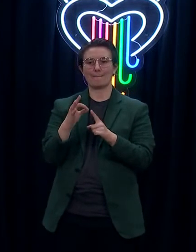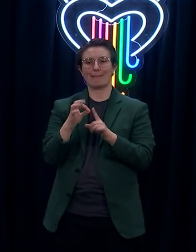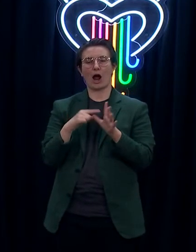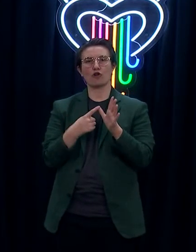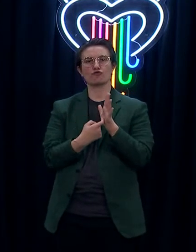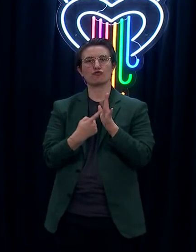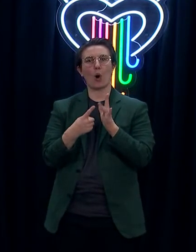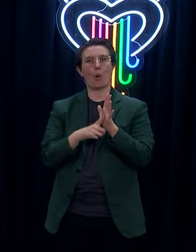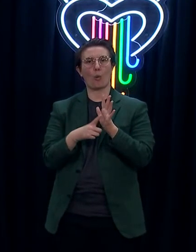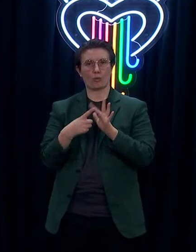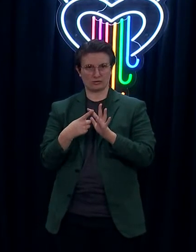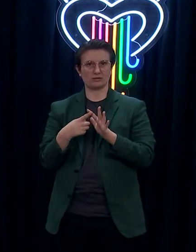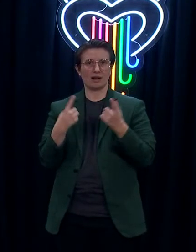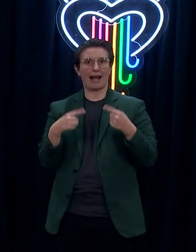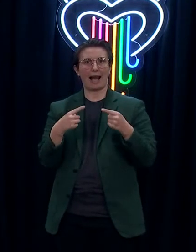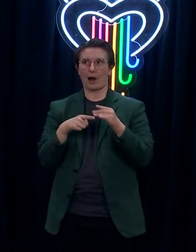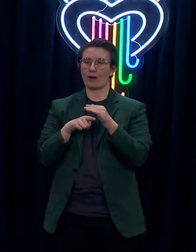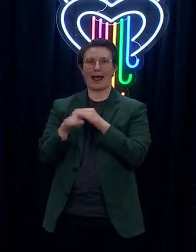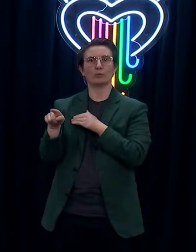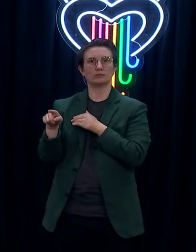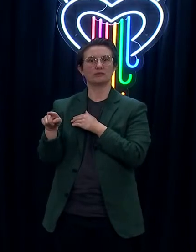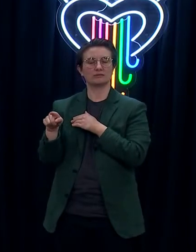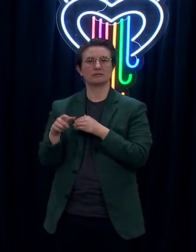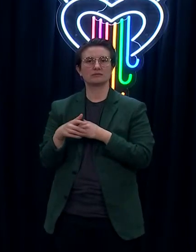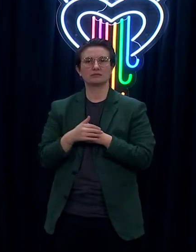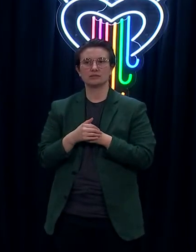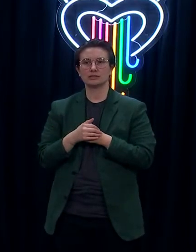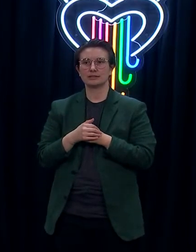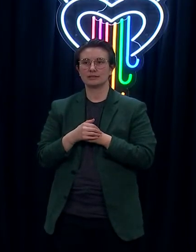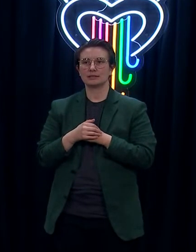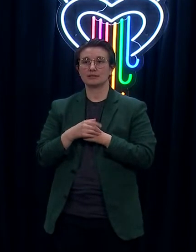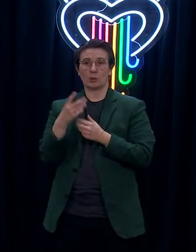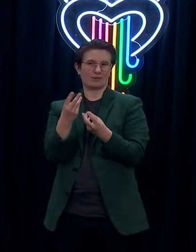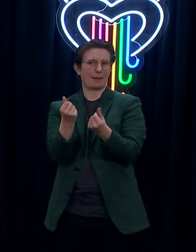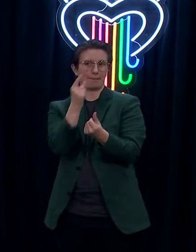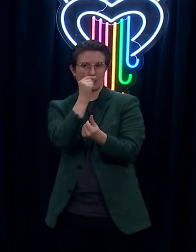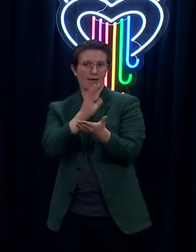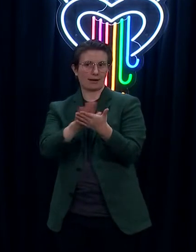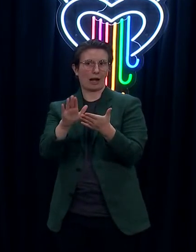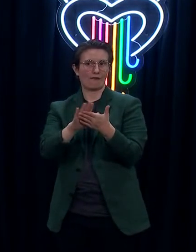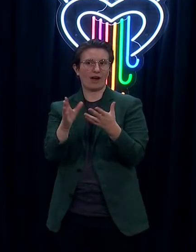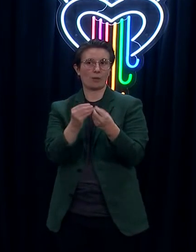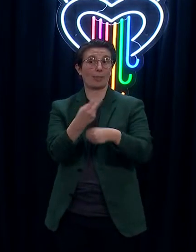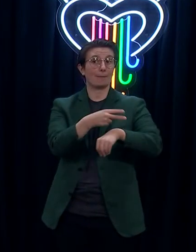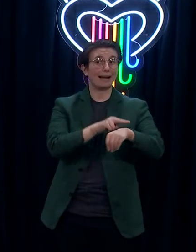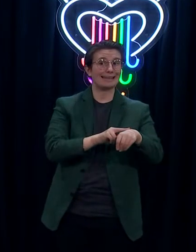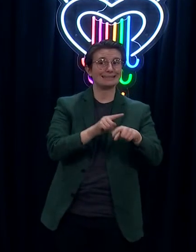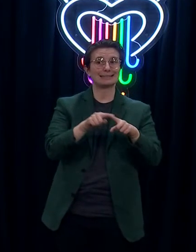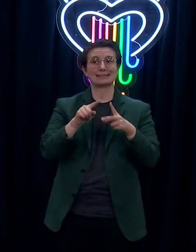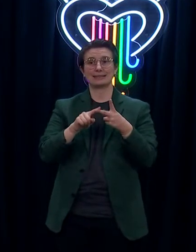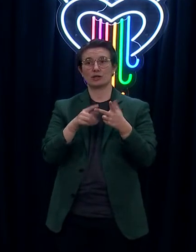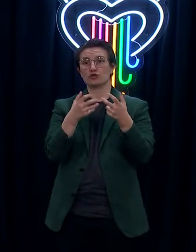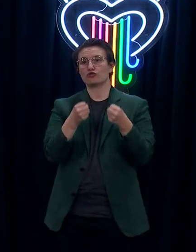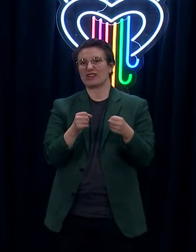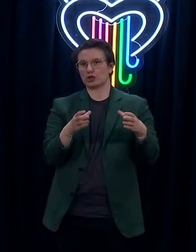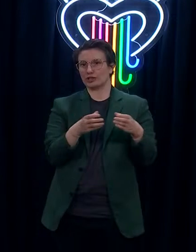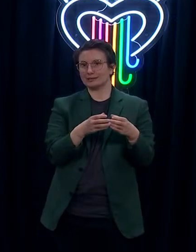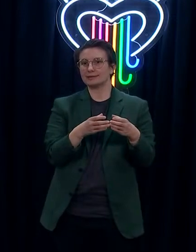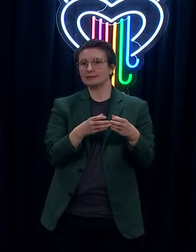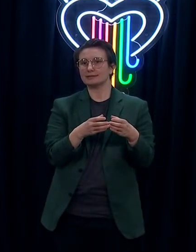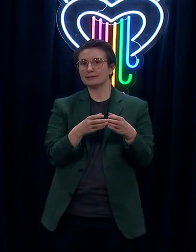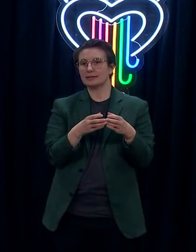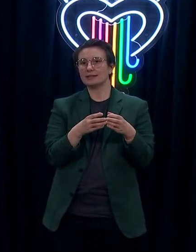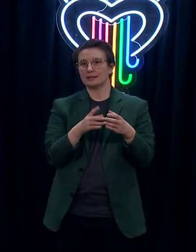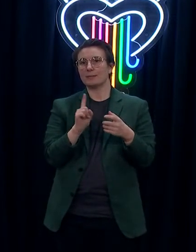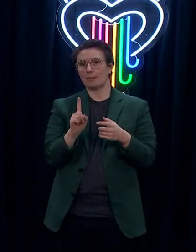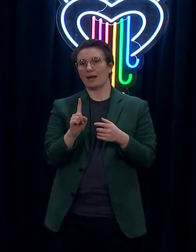Sorry, Jessica. I may be able to clarify with you with written statements from the police and from corrections. What I think is really important is our